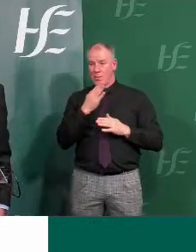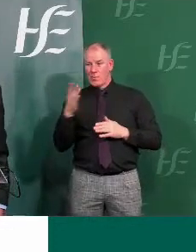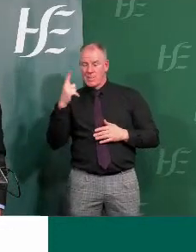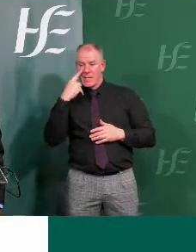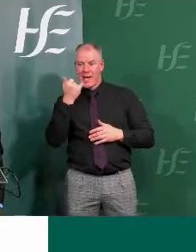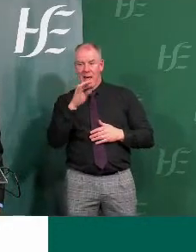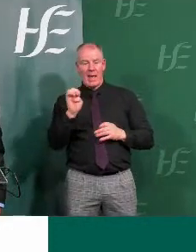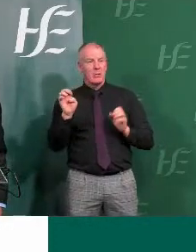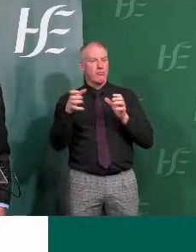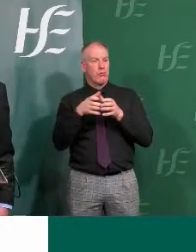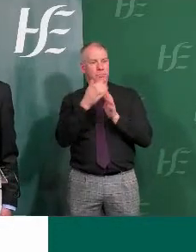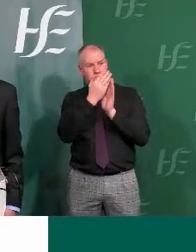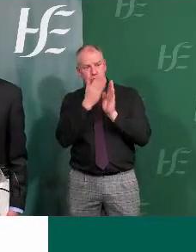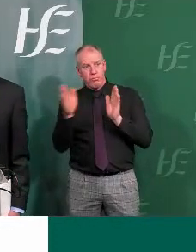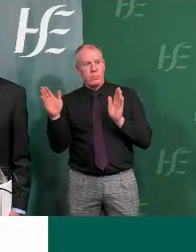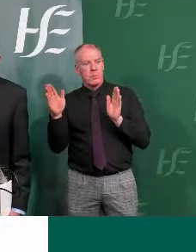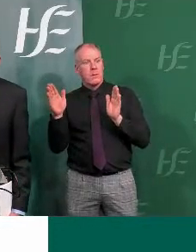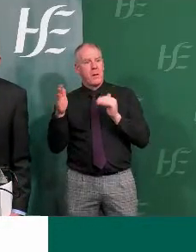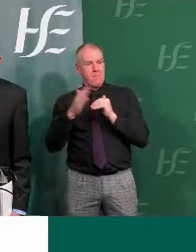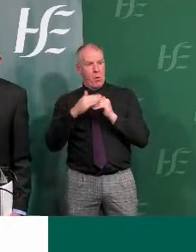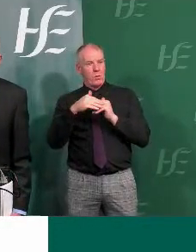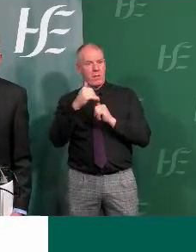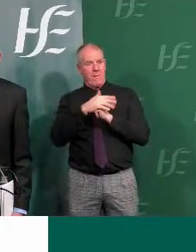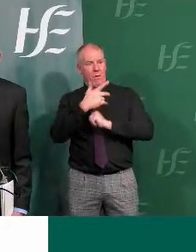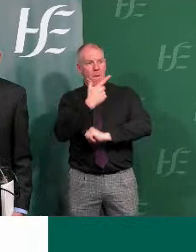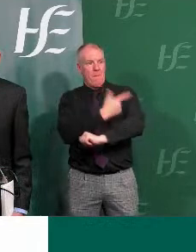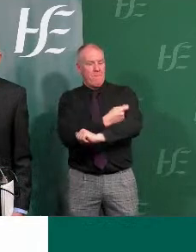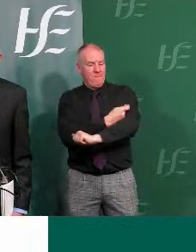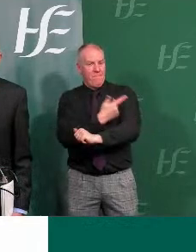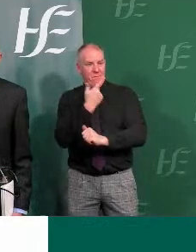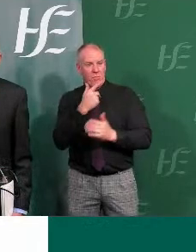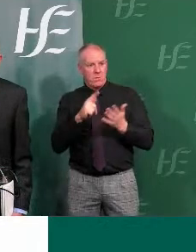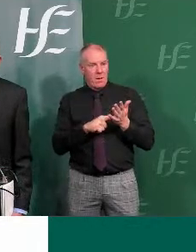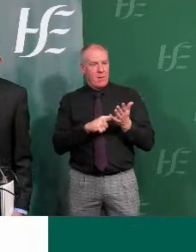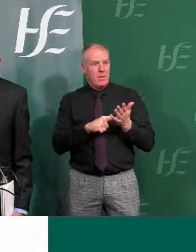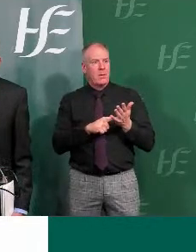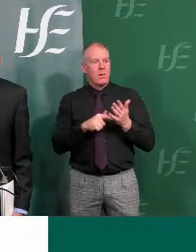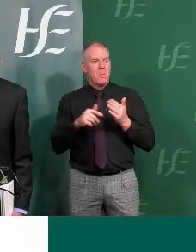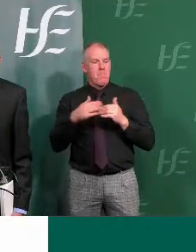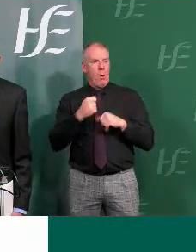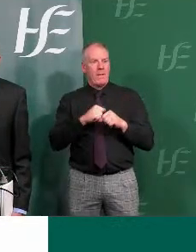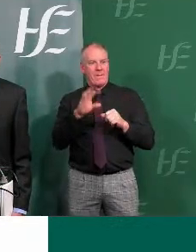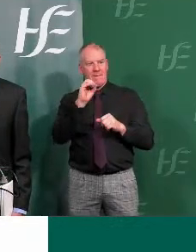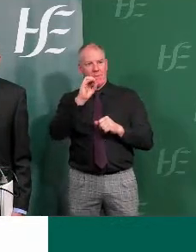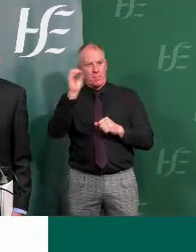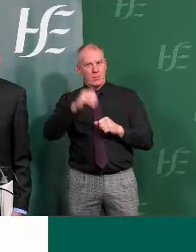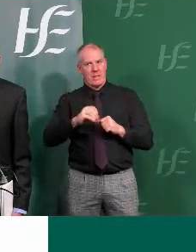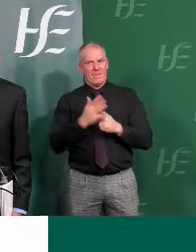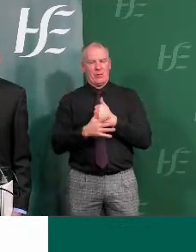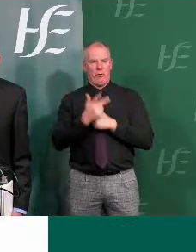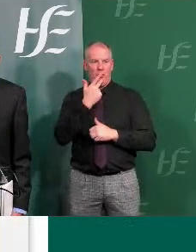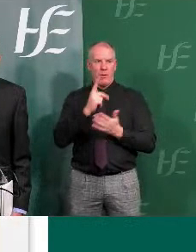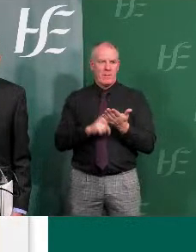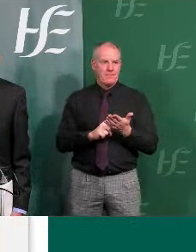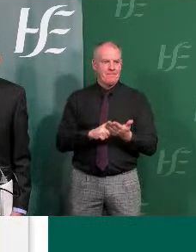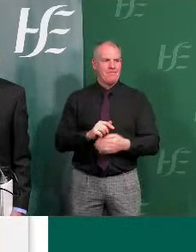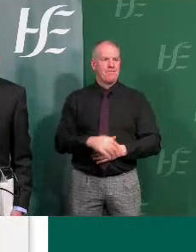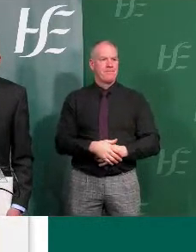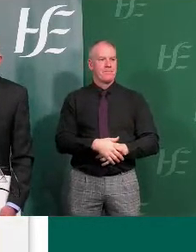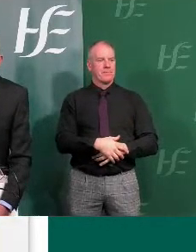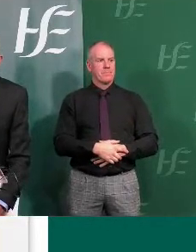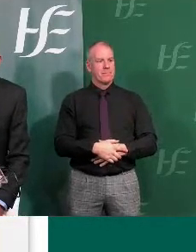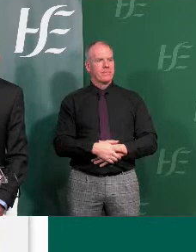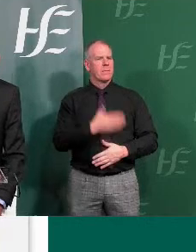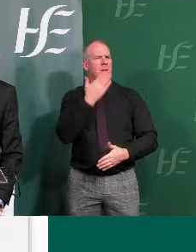the uptake is now, in terms of the eligible population, is well over 50%. In total.